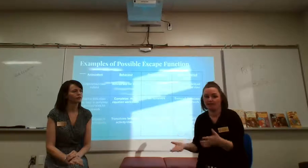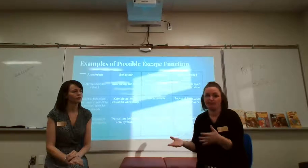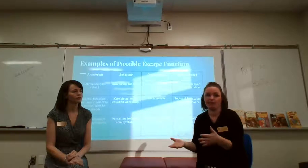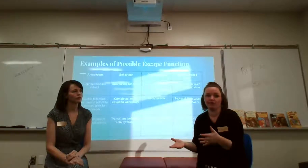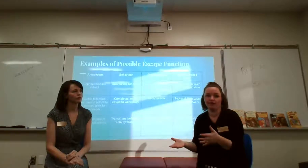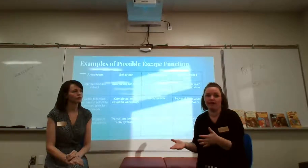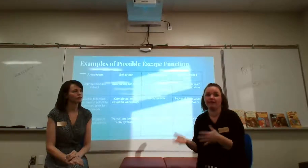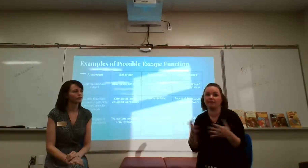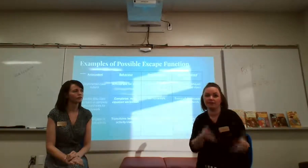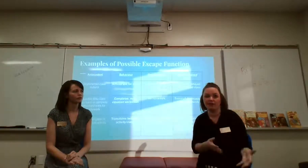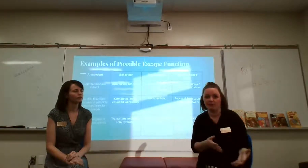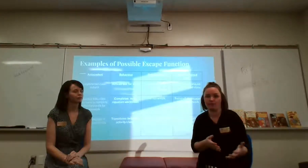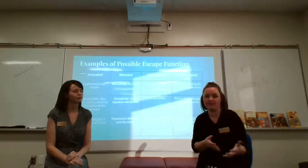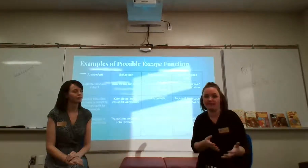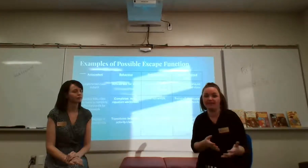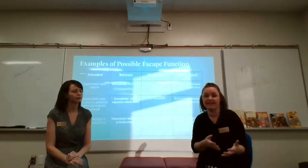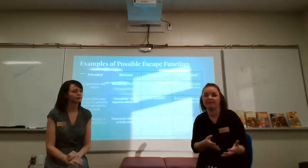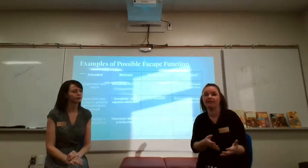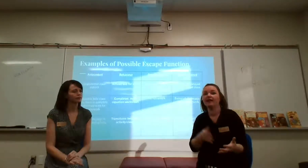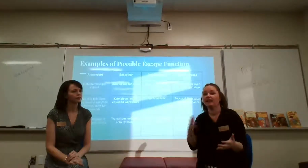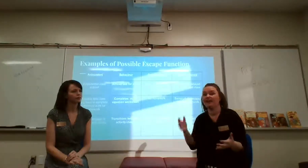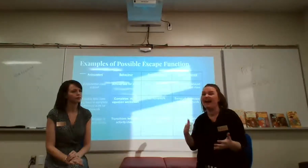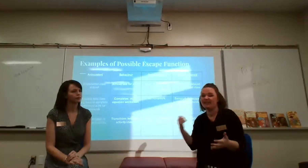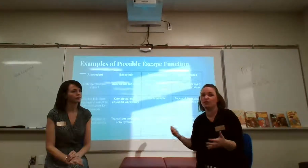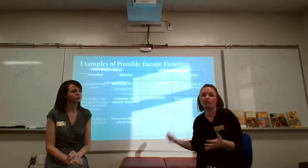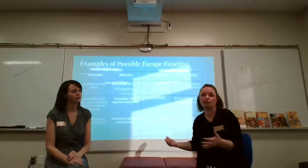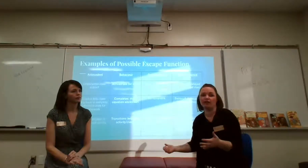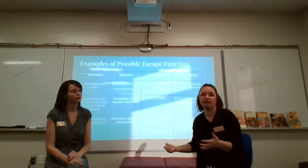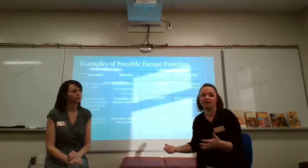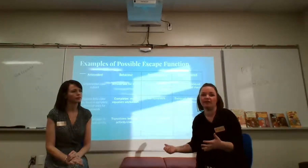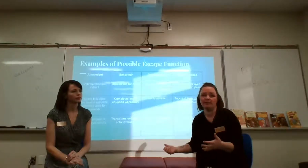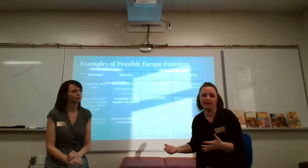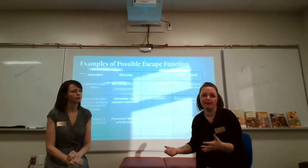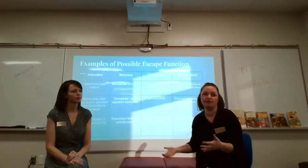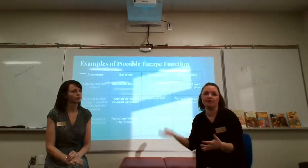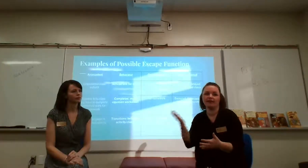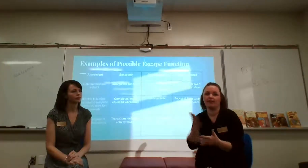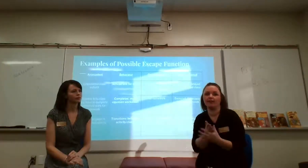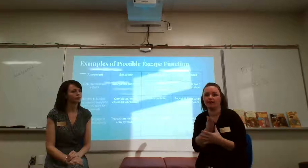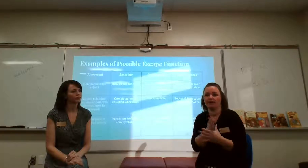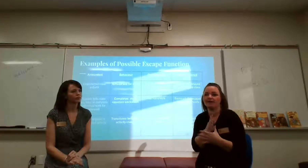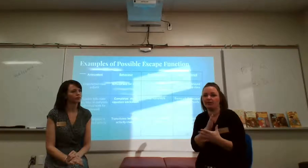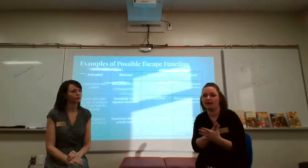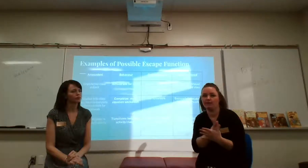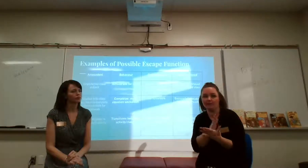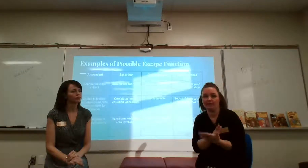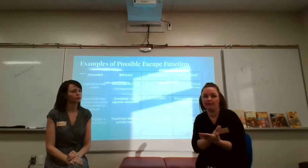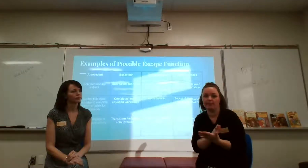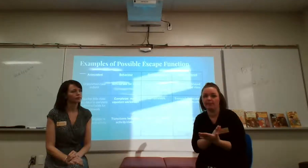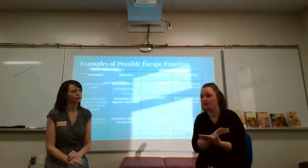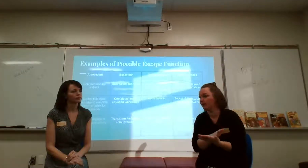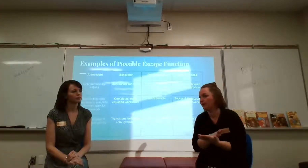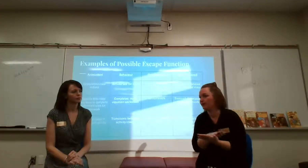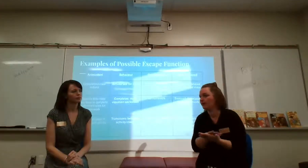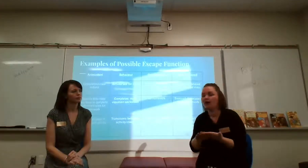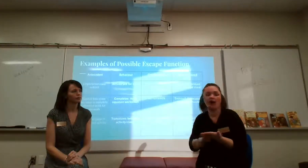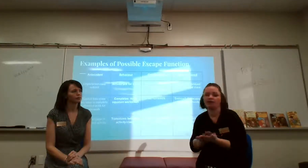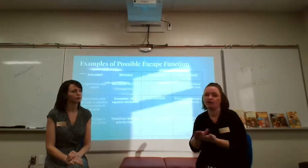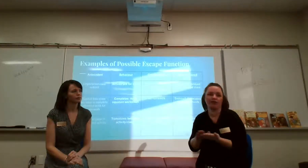remove the demand in order for everyone to stay safe. That is going to reinforce the behavior. So that's why we look at teaching that replacement behavior, because often you're left with